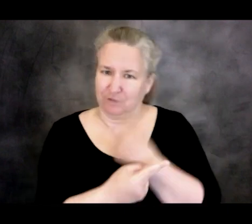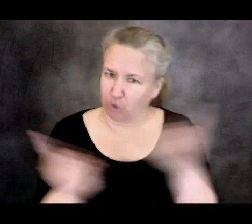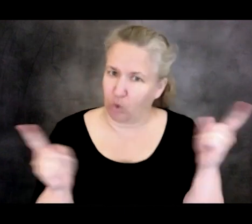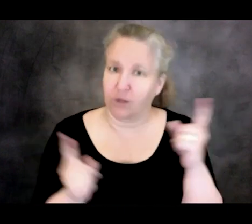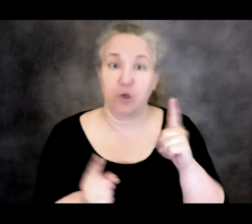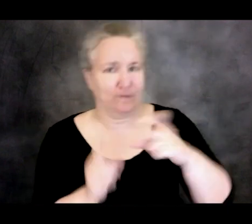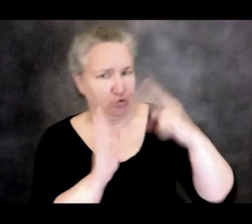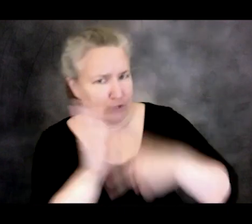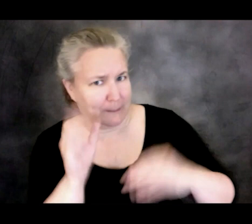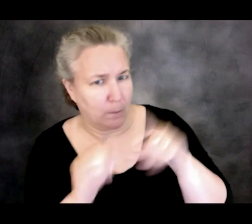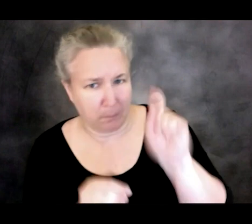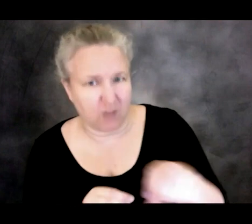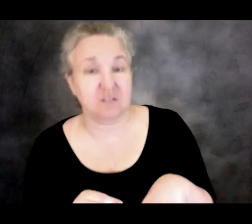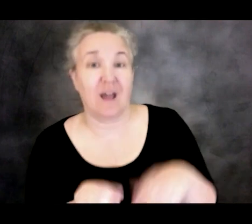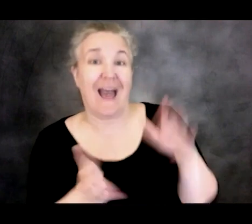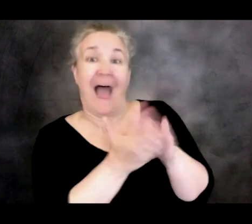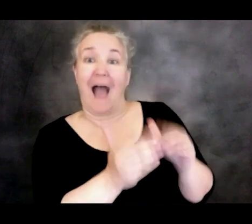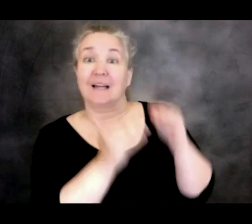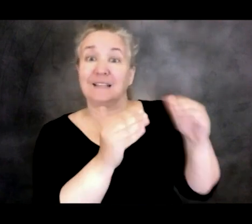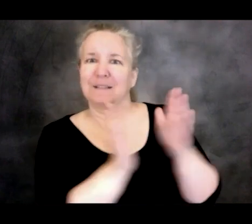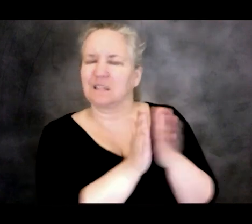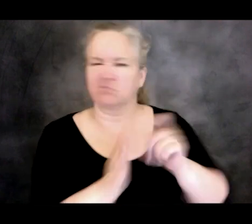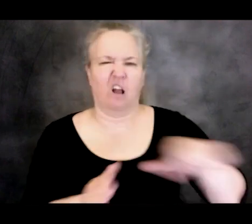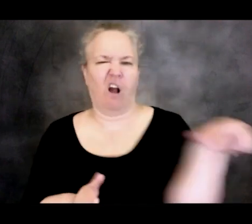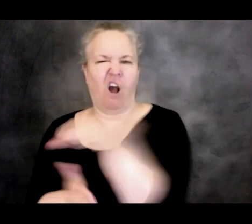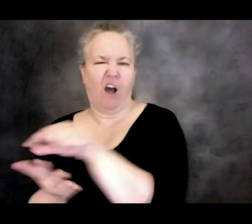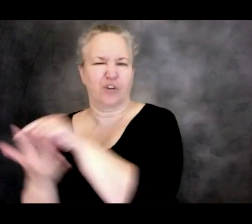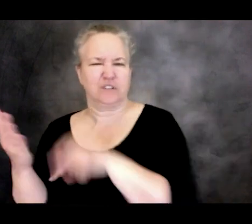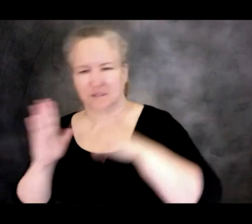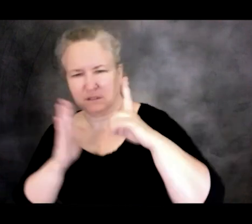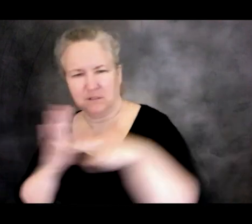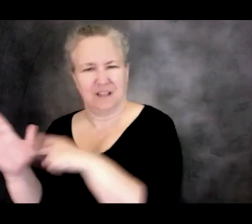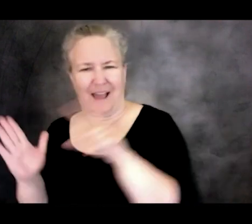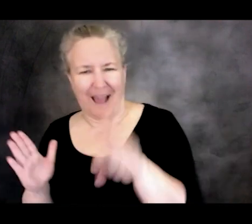more, and you got to read non-academic texts. You want to think about